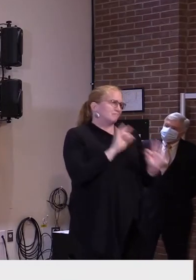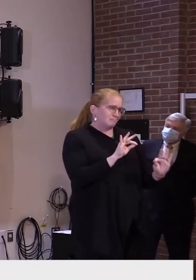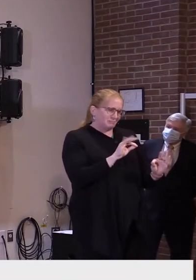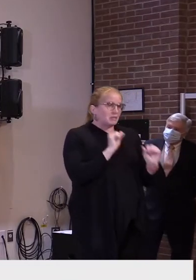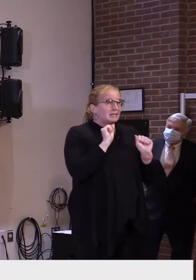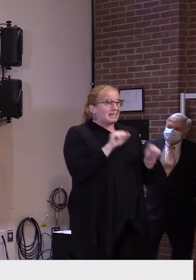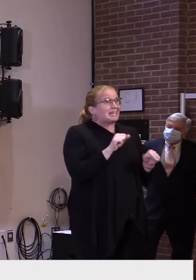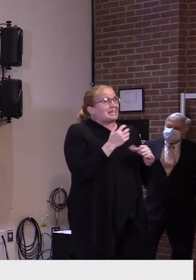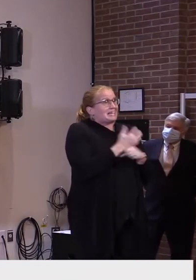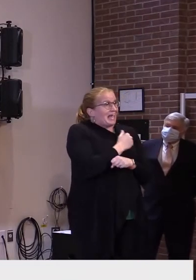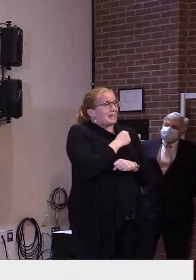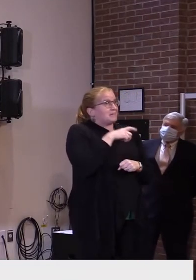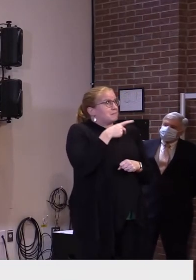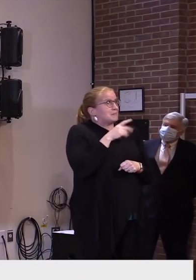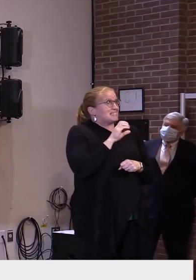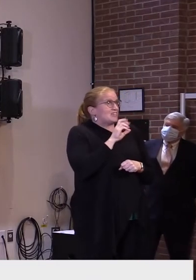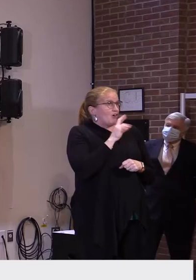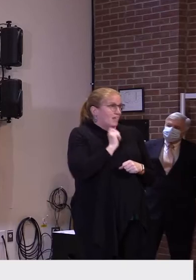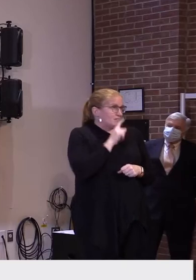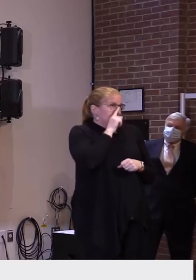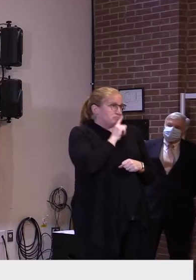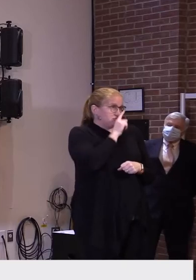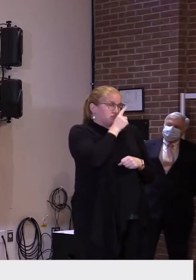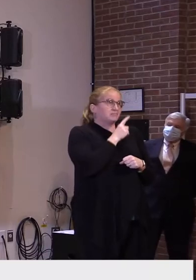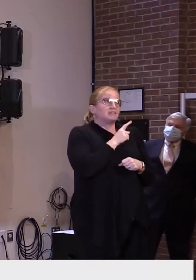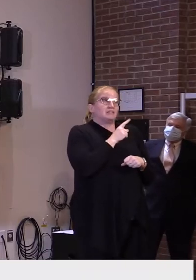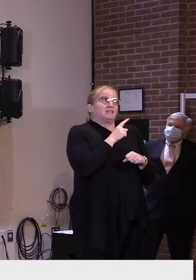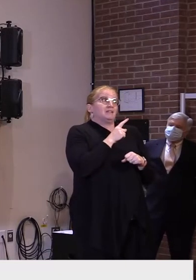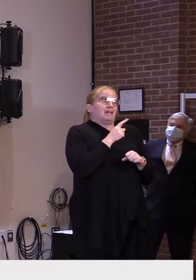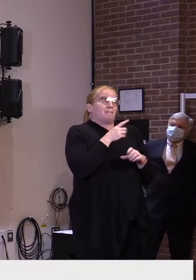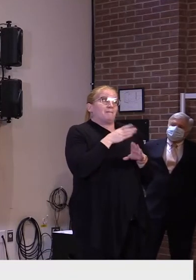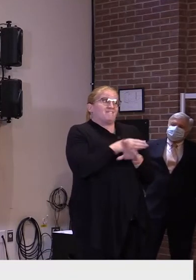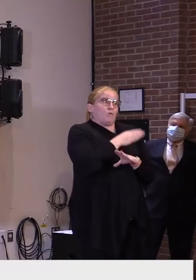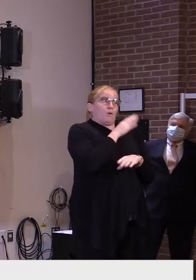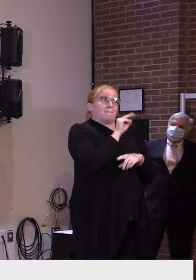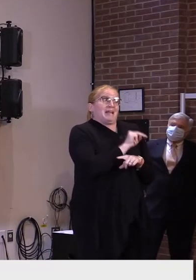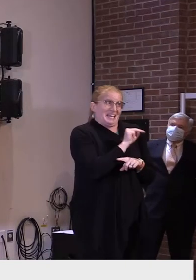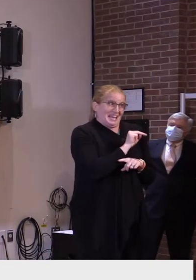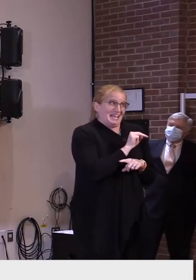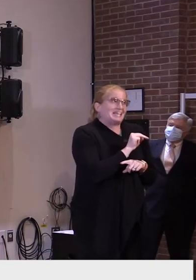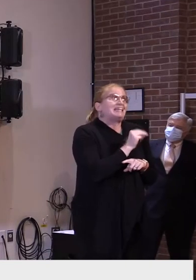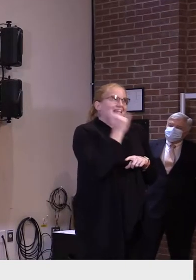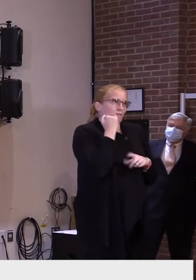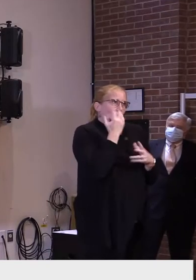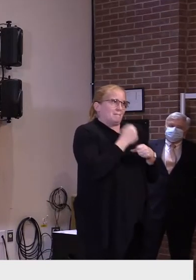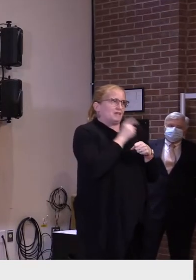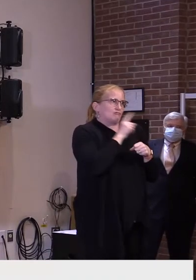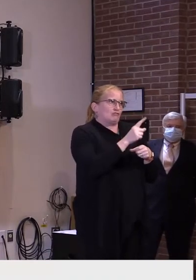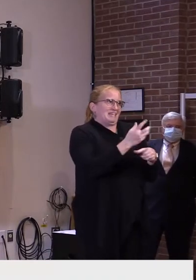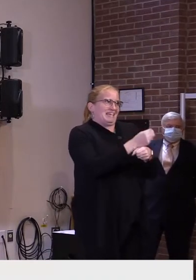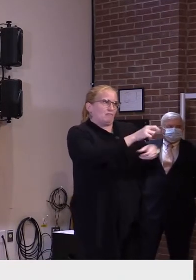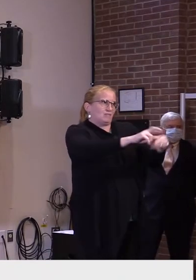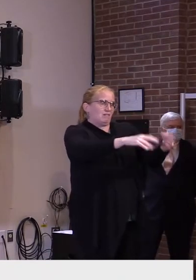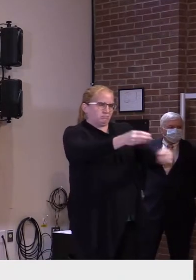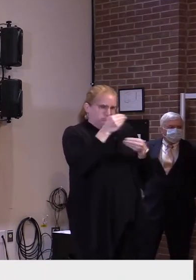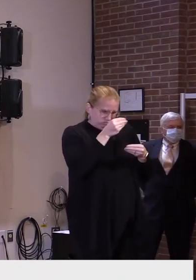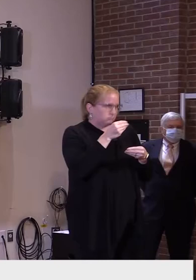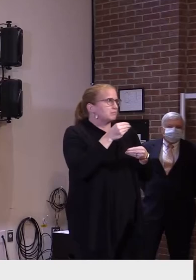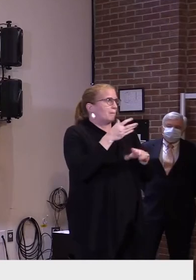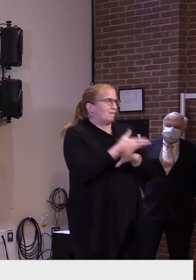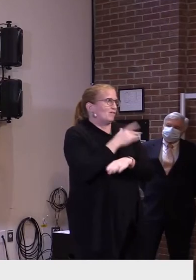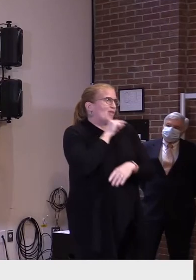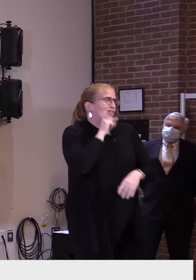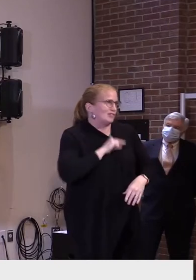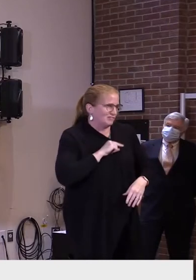test no later than Monday, November 22nd, to make sure you get your results in time. You can get